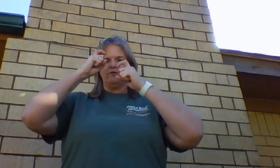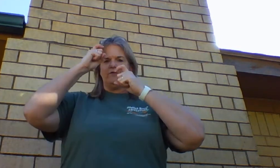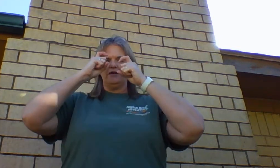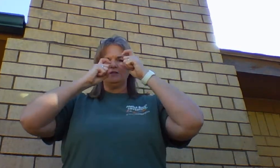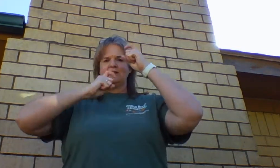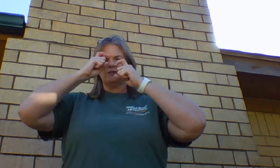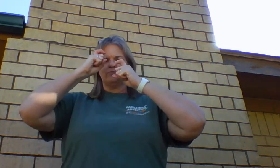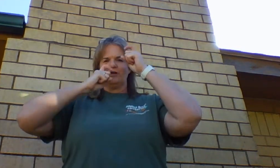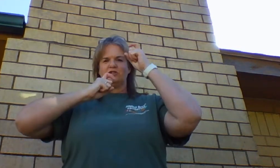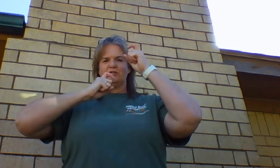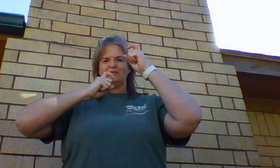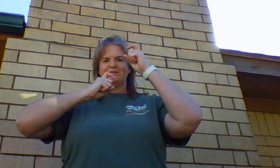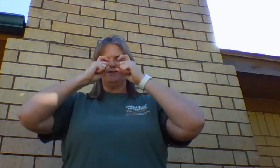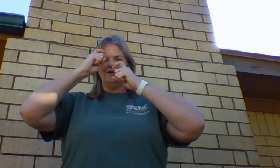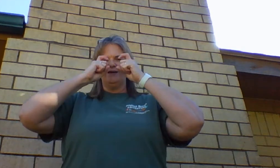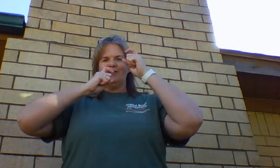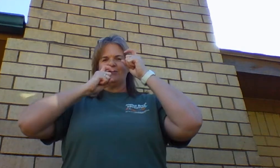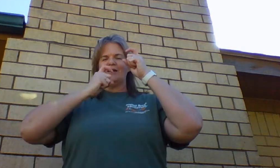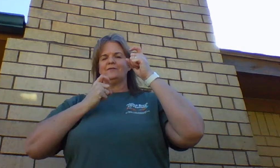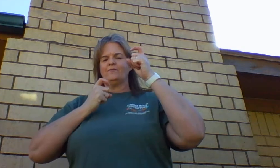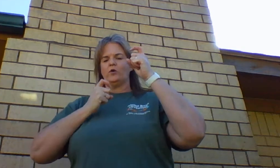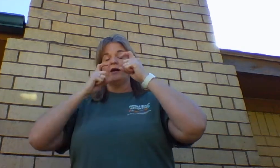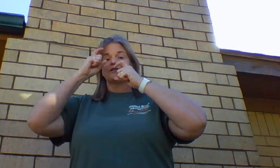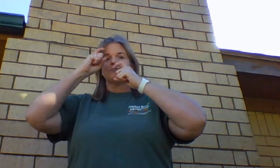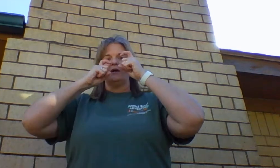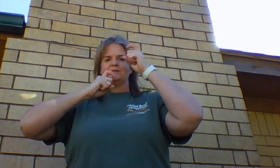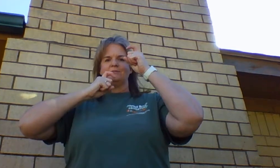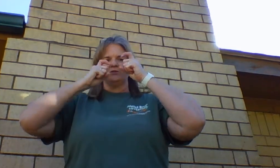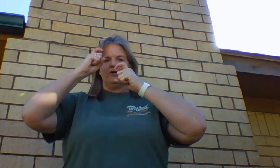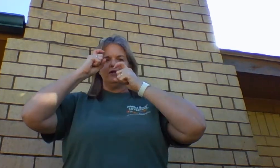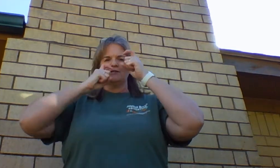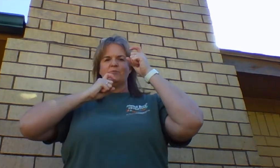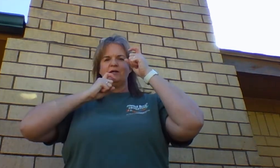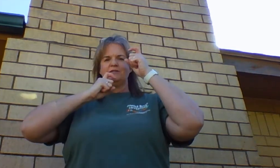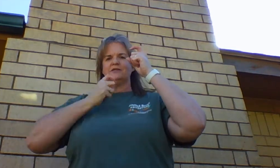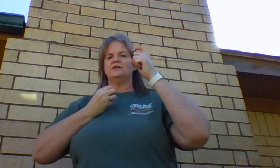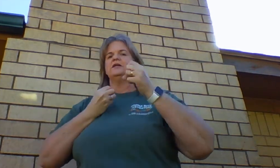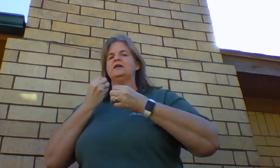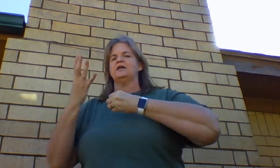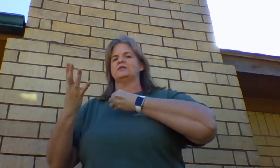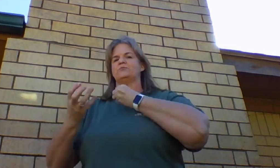face. Expression. Okay? Or express. I'm sorry. Express, expression.